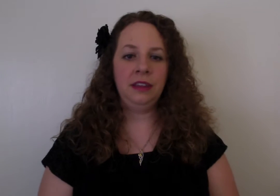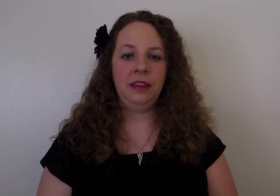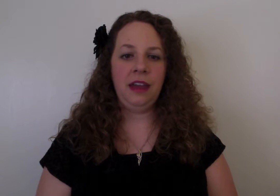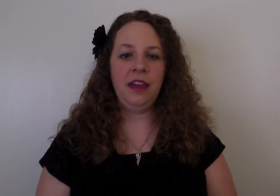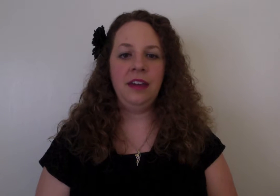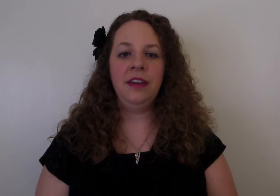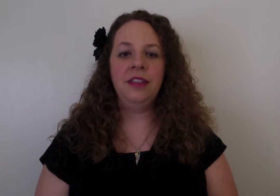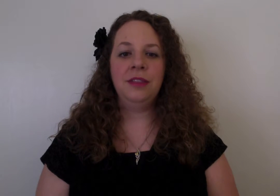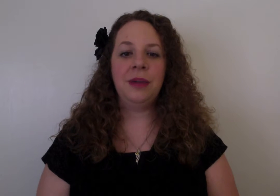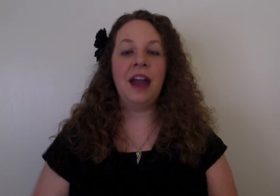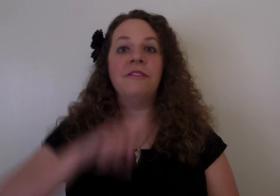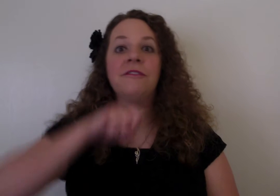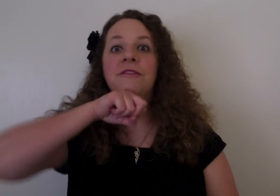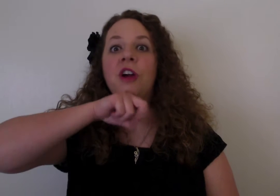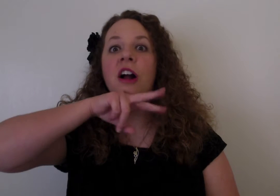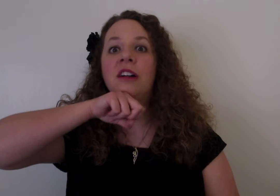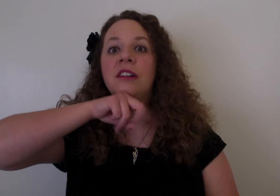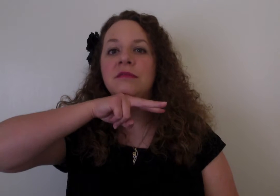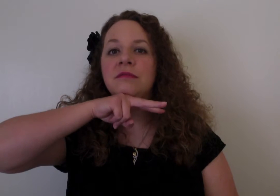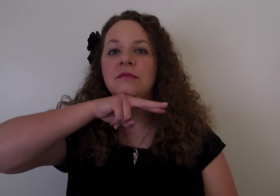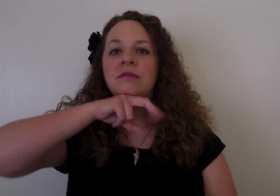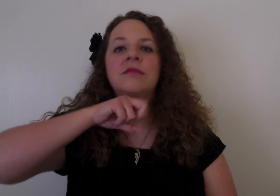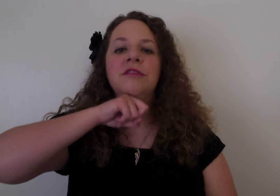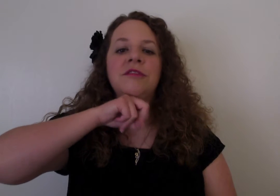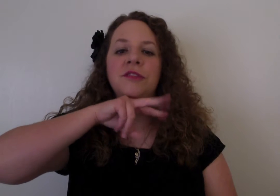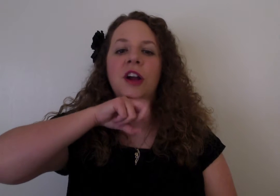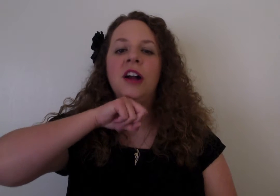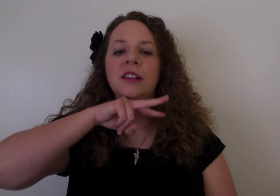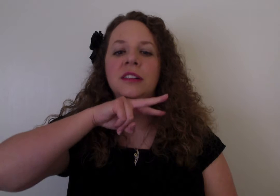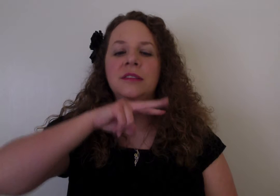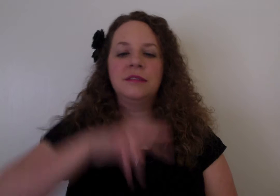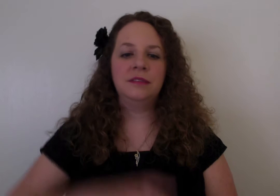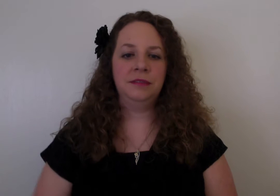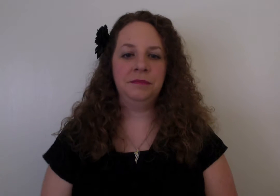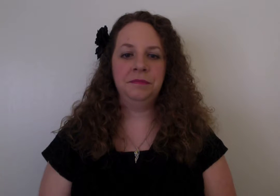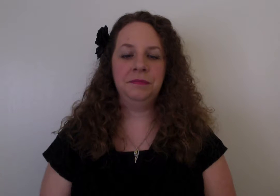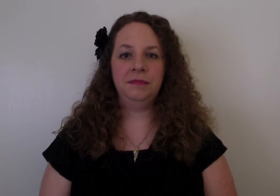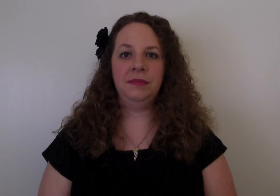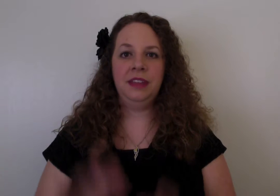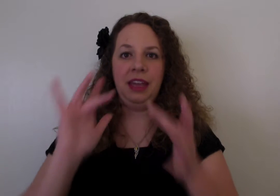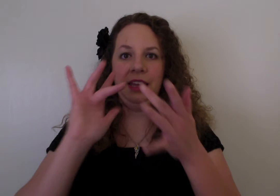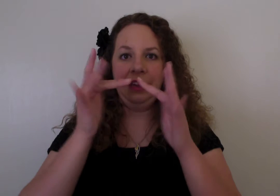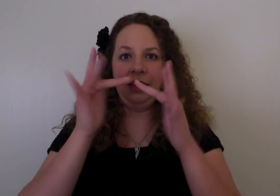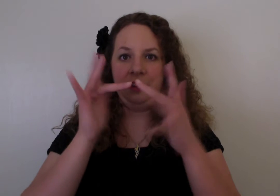Okay. Then we have frog. Frog. And internet.